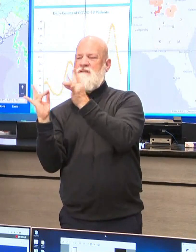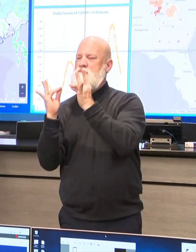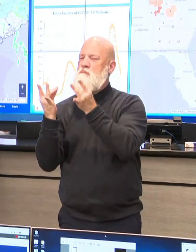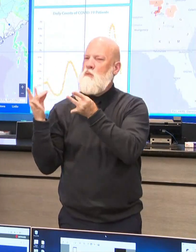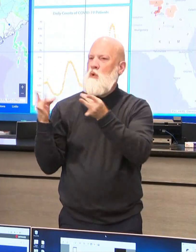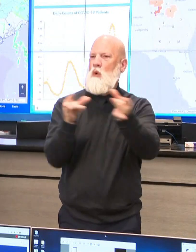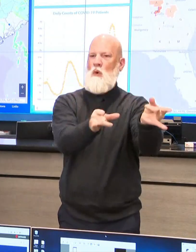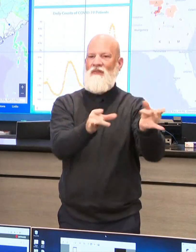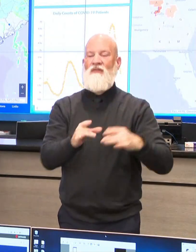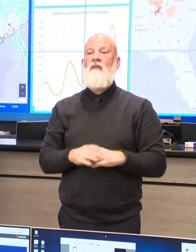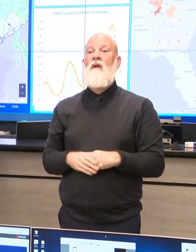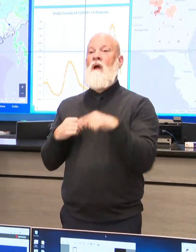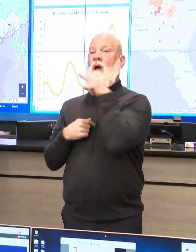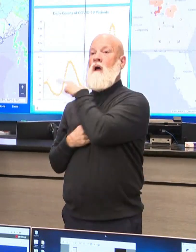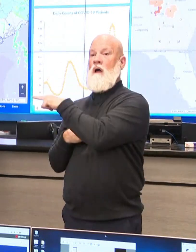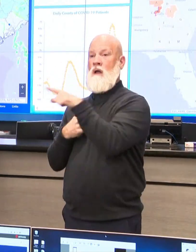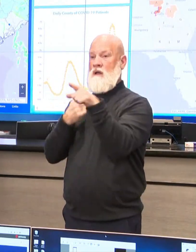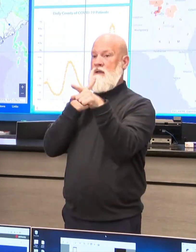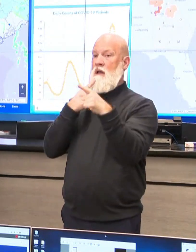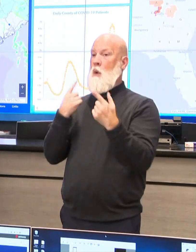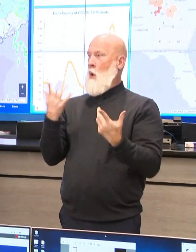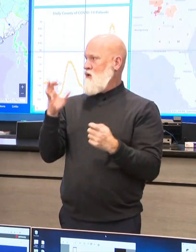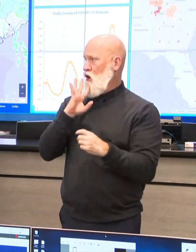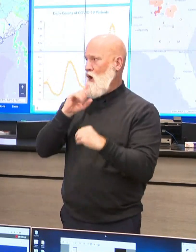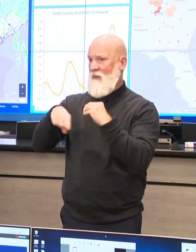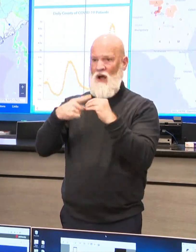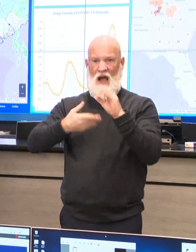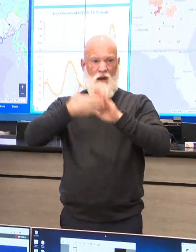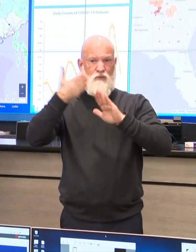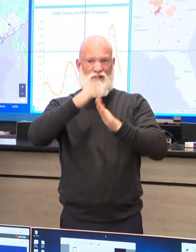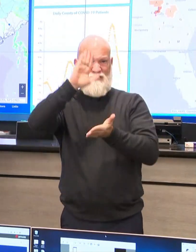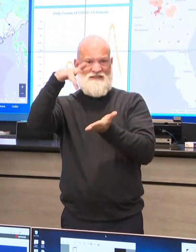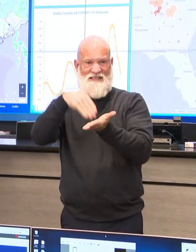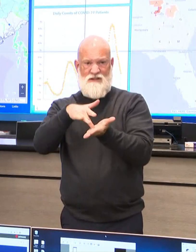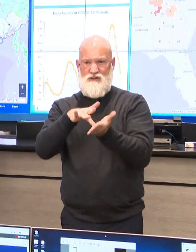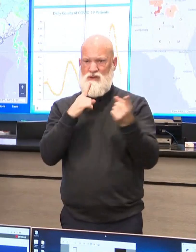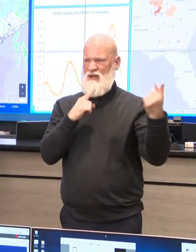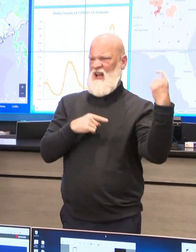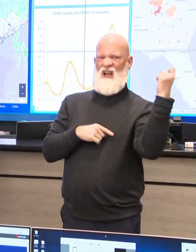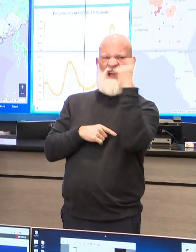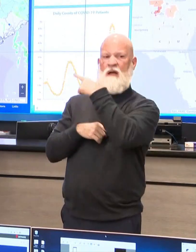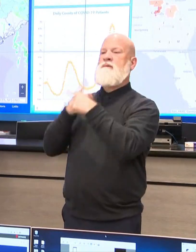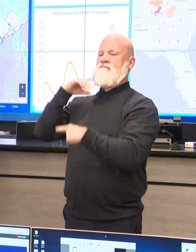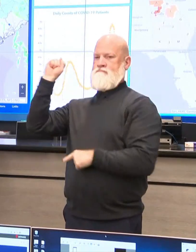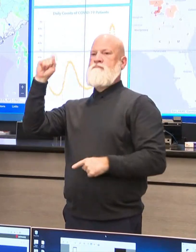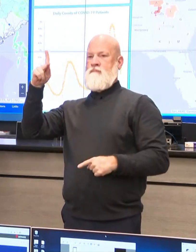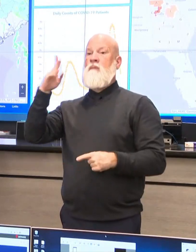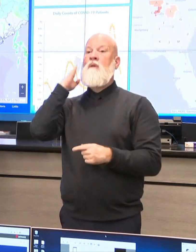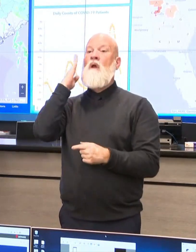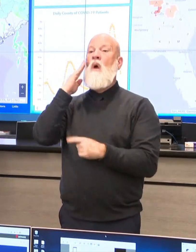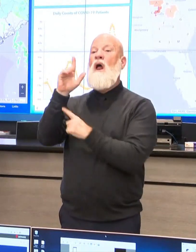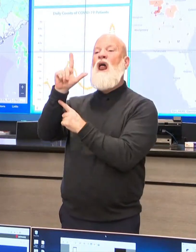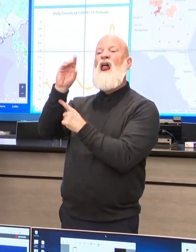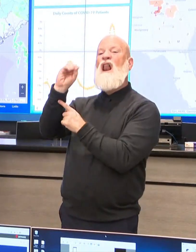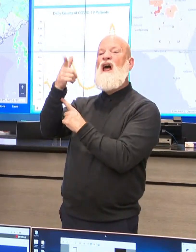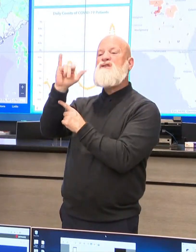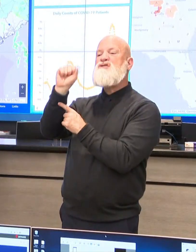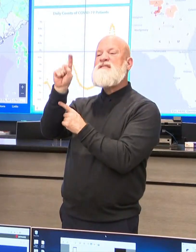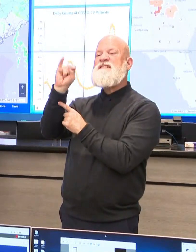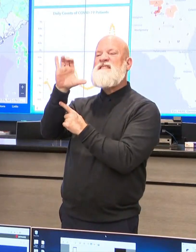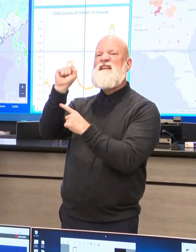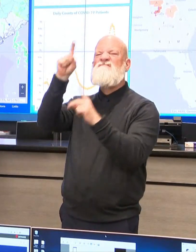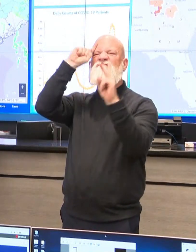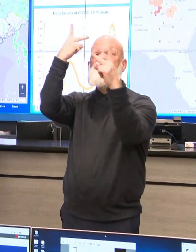operations center? Yes, sir. So here in the operations center today, we'll have our logistics teams. If we have any vaccinations or concerns